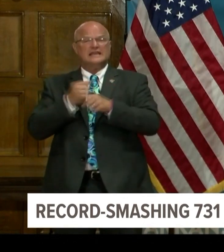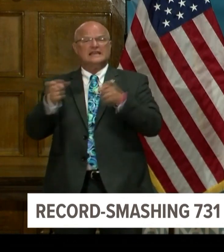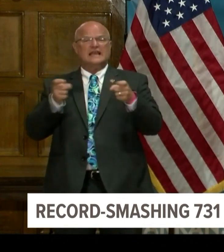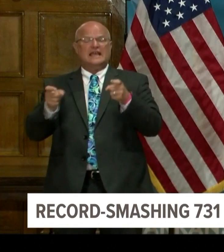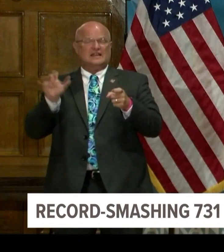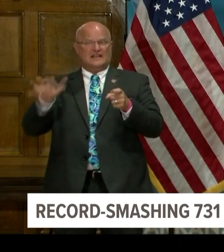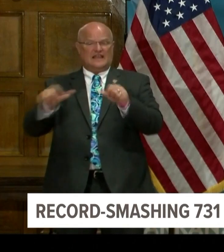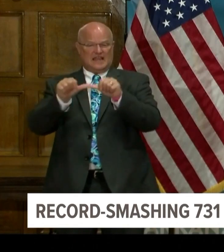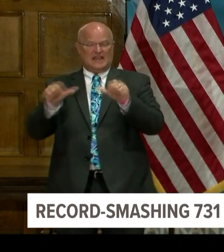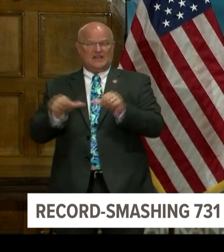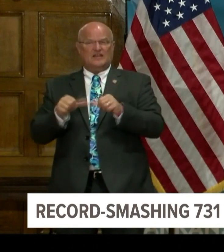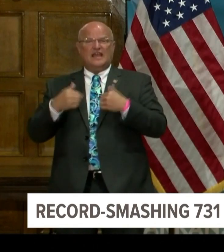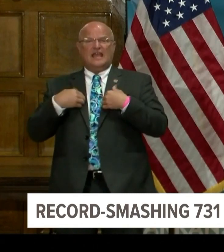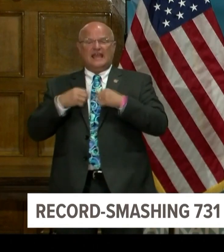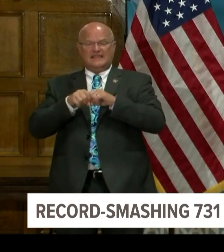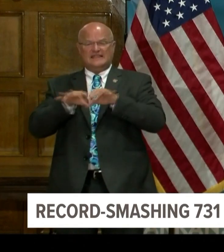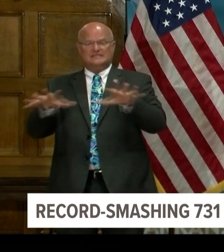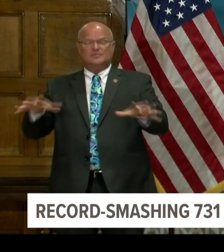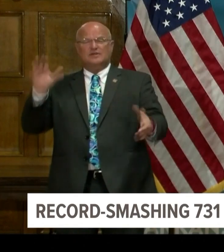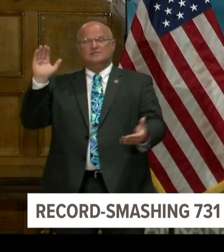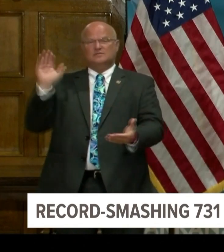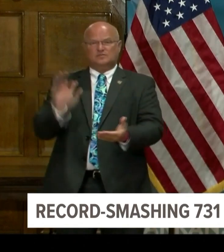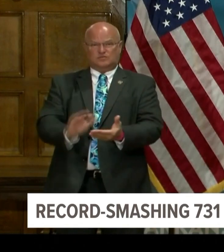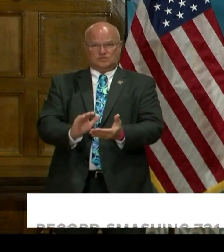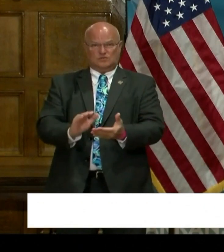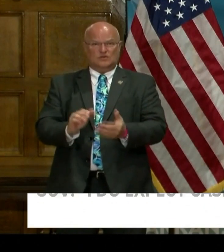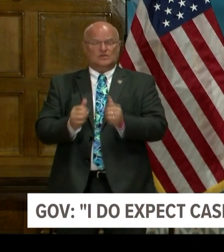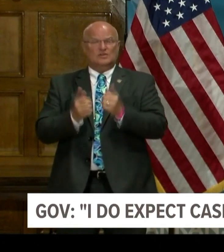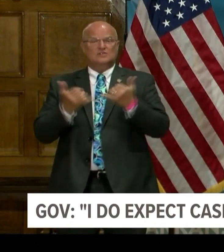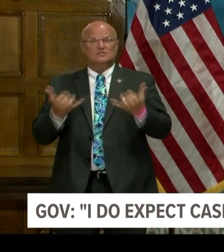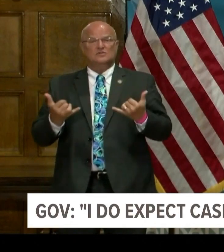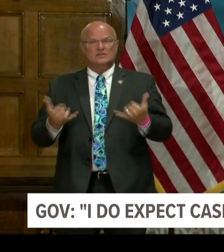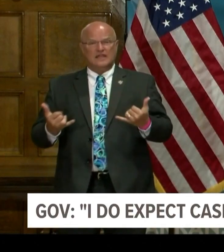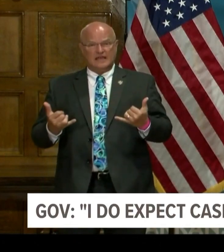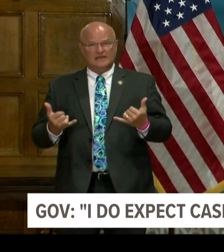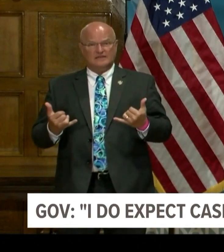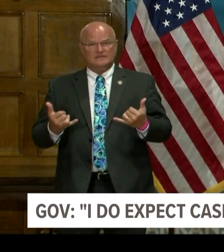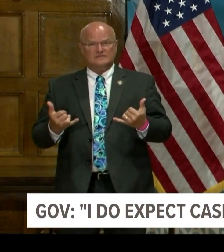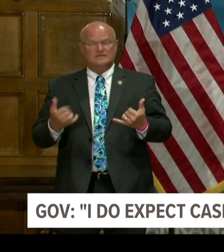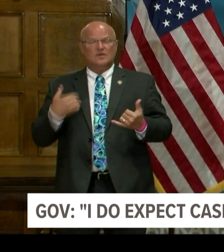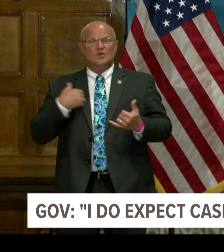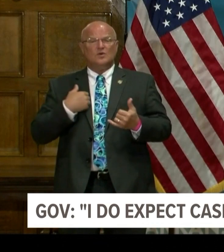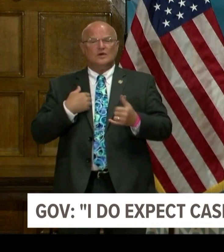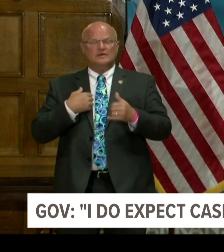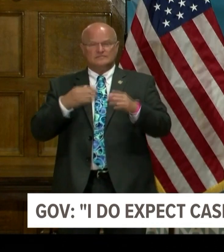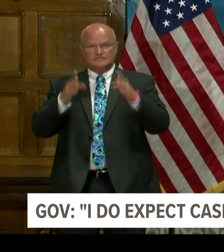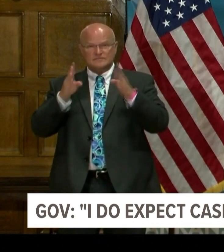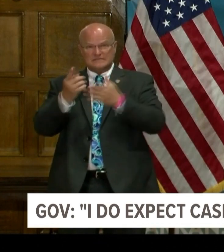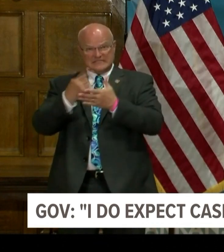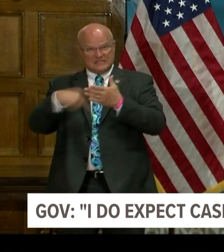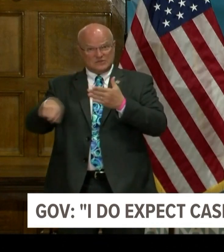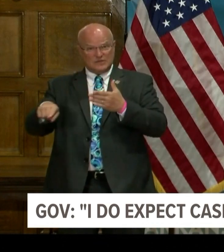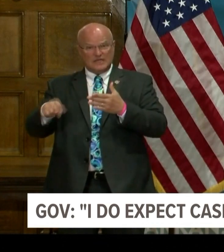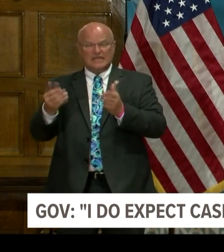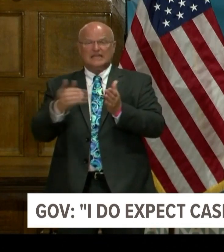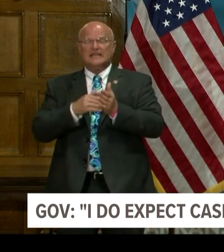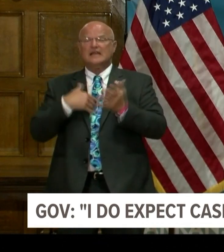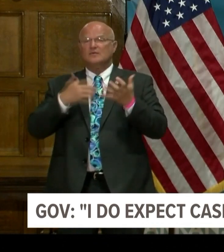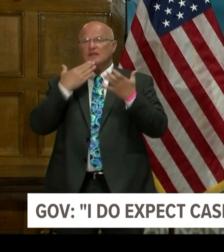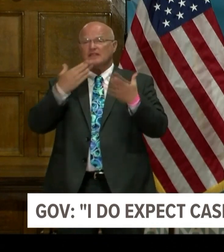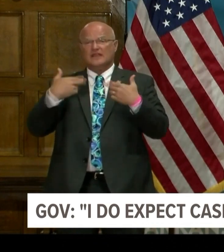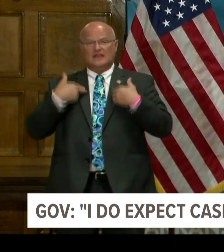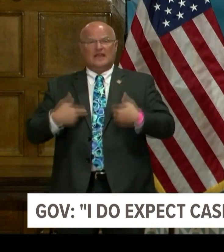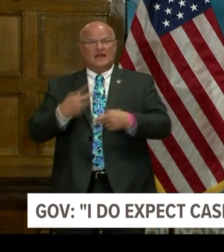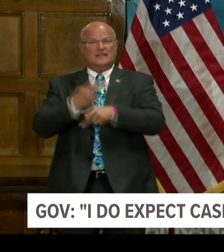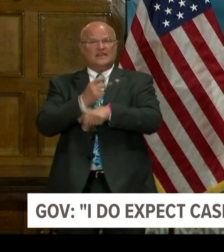handle on that and reduce that spread. And so with that, we'll stay tuned for next week. And again, I want to thank